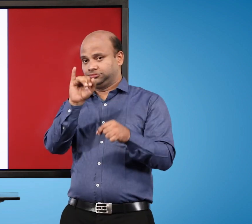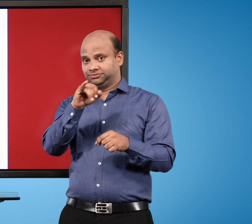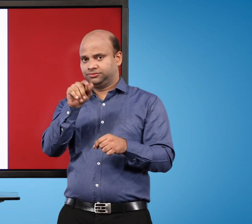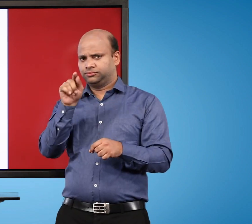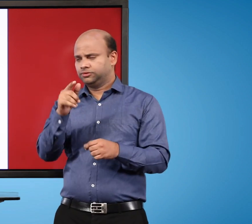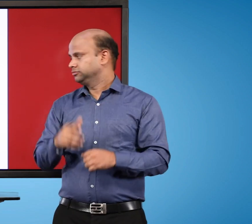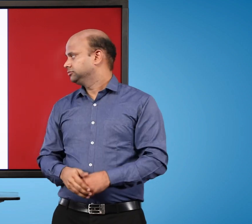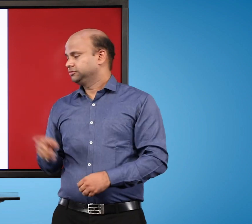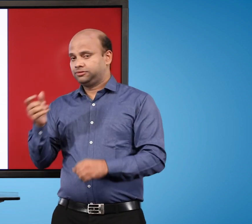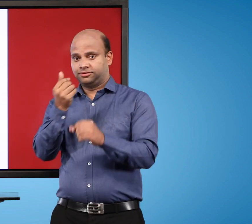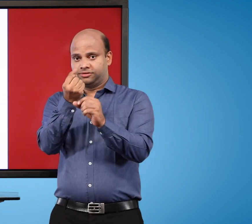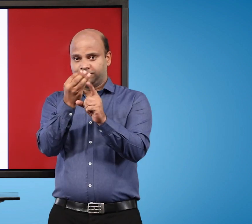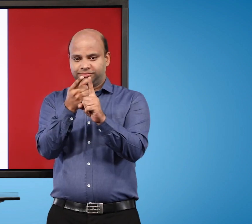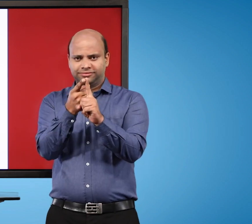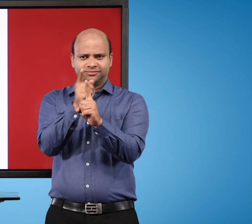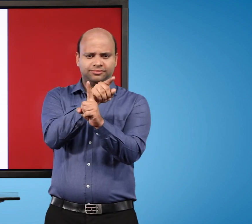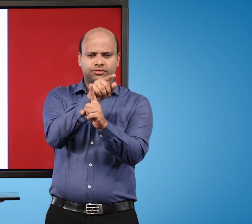6. Write the predecessor of